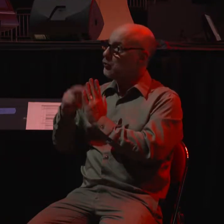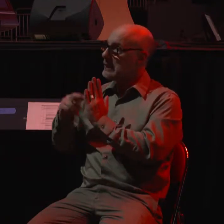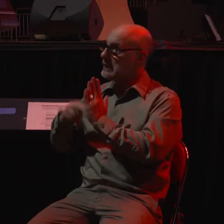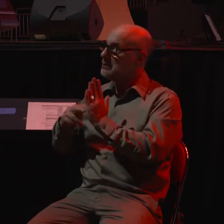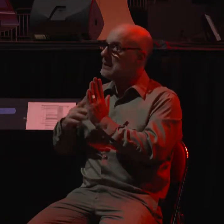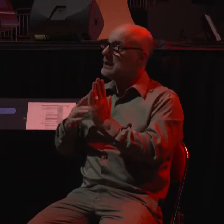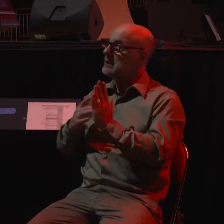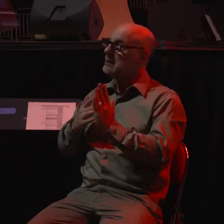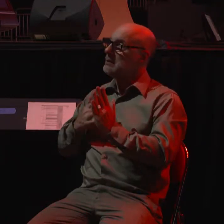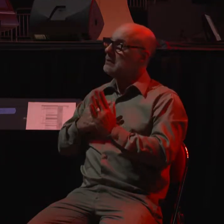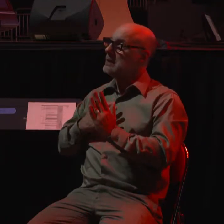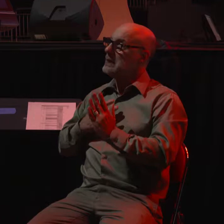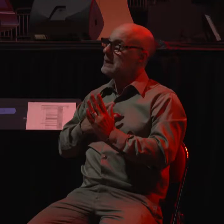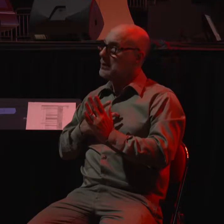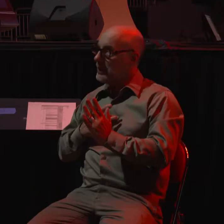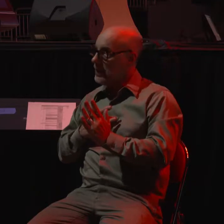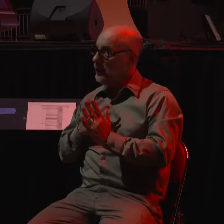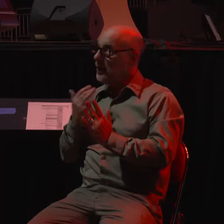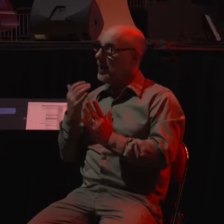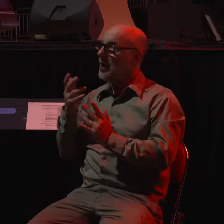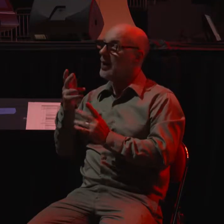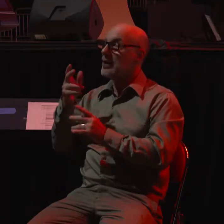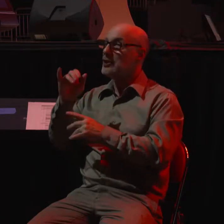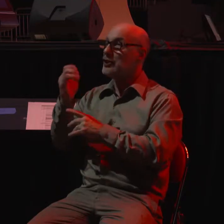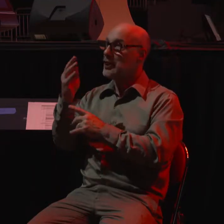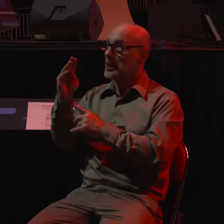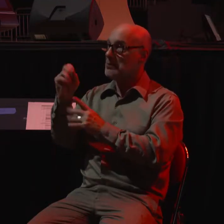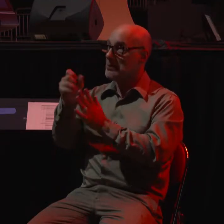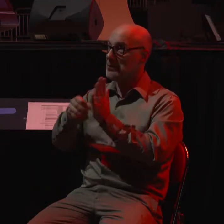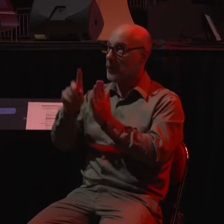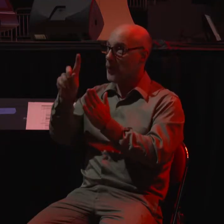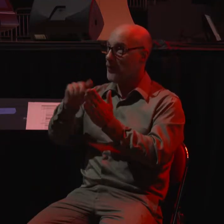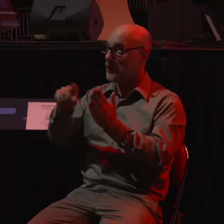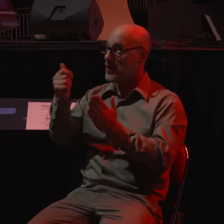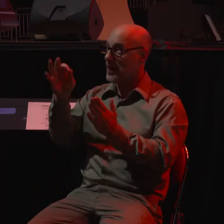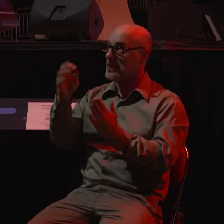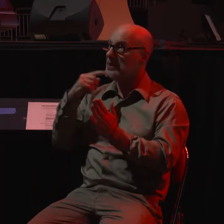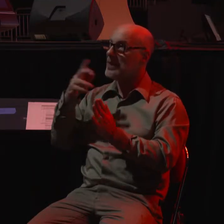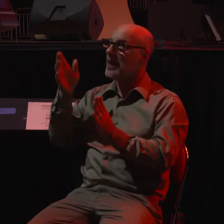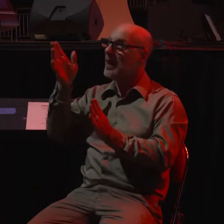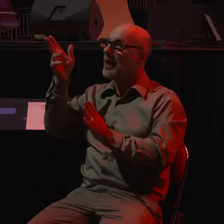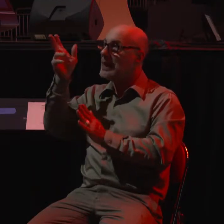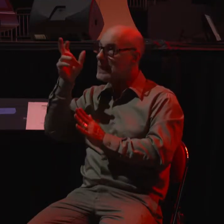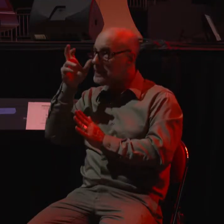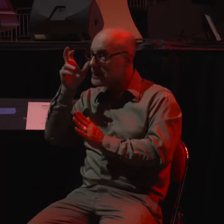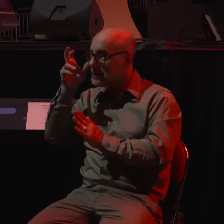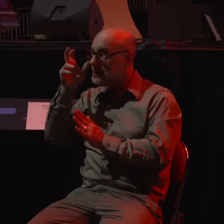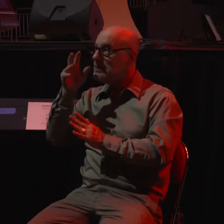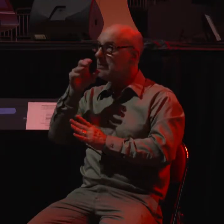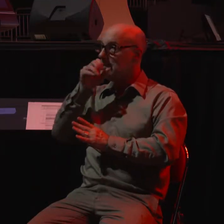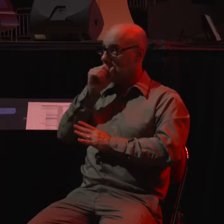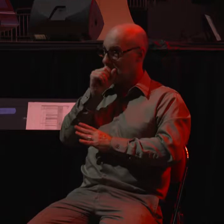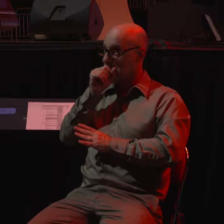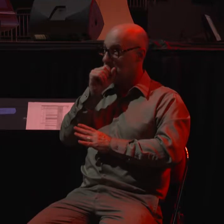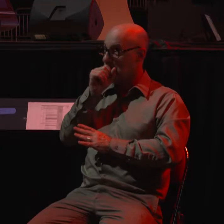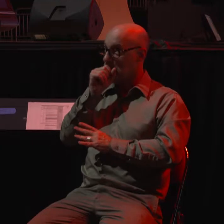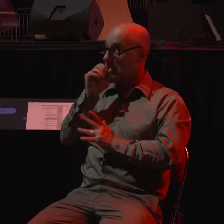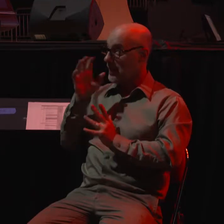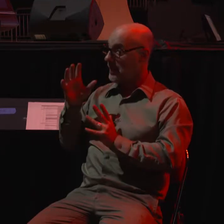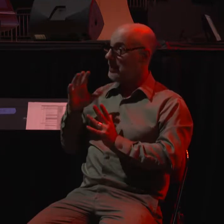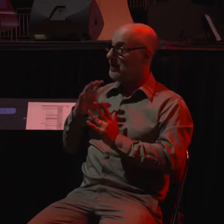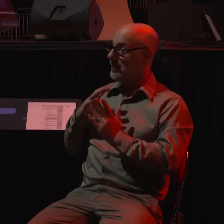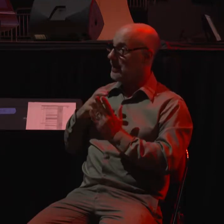already heard, and we read them critically because we want to make sure that we don't say something about a historical figure